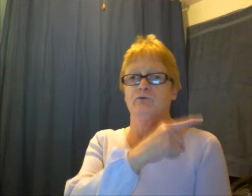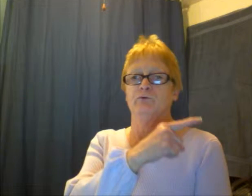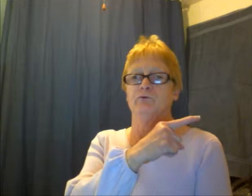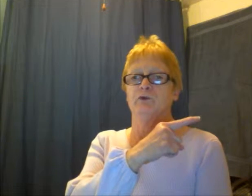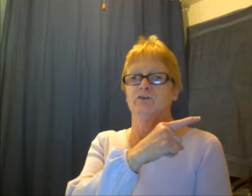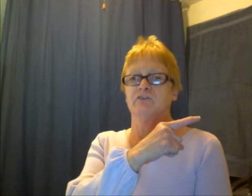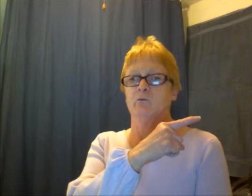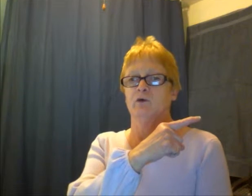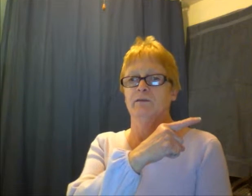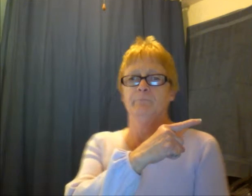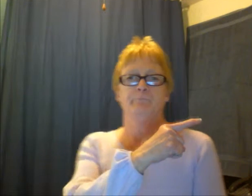to someone